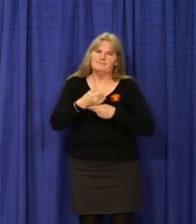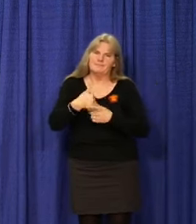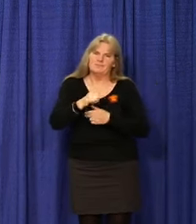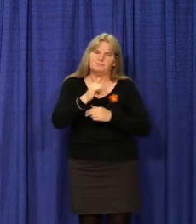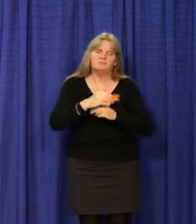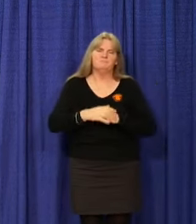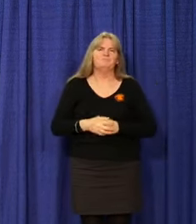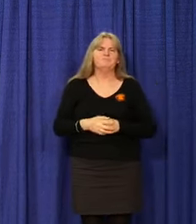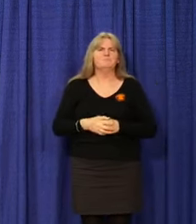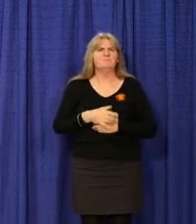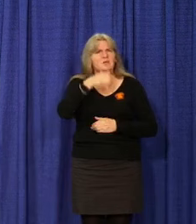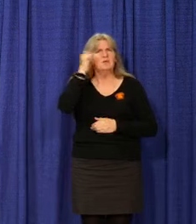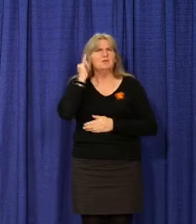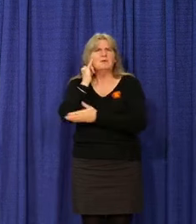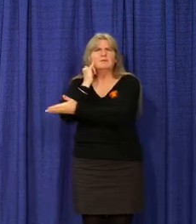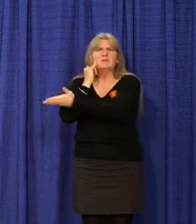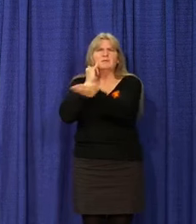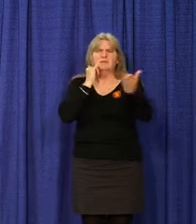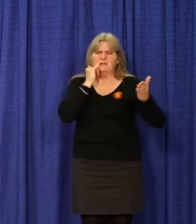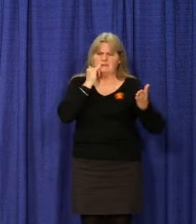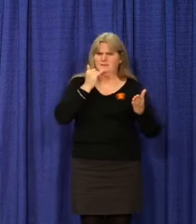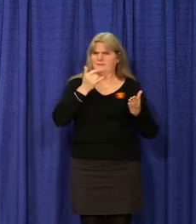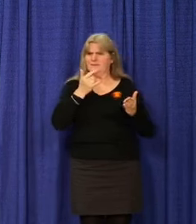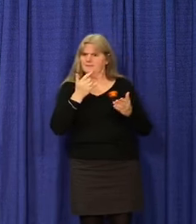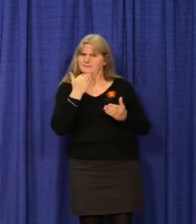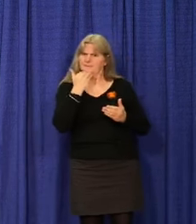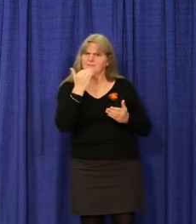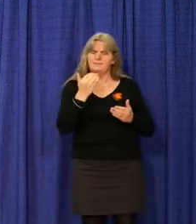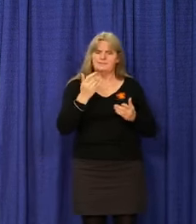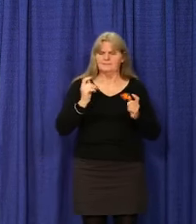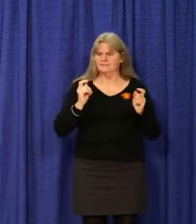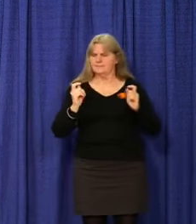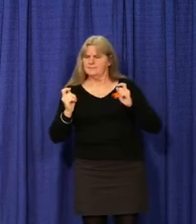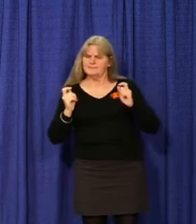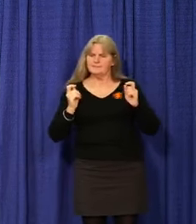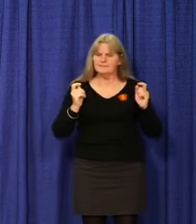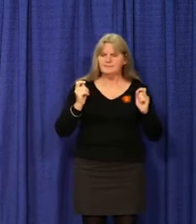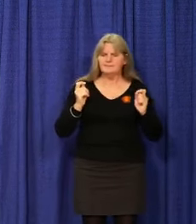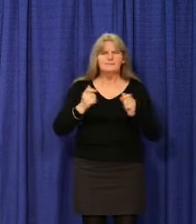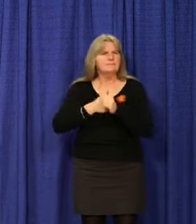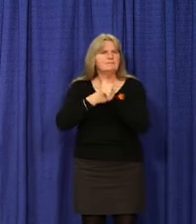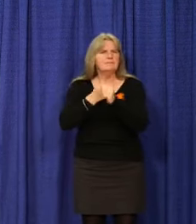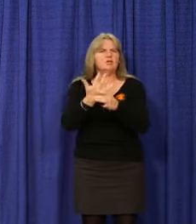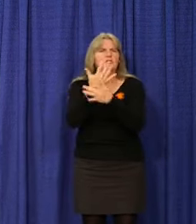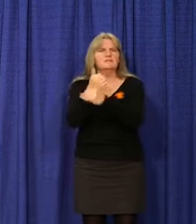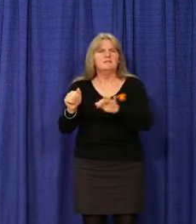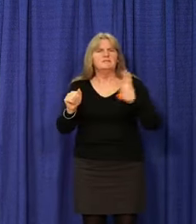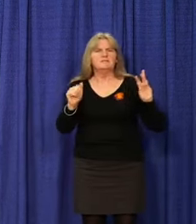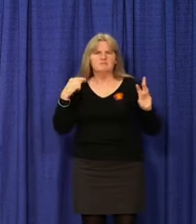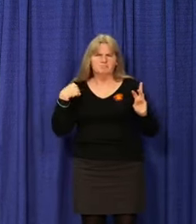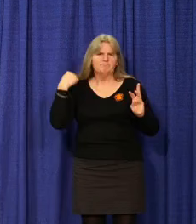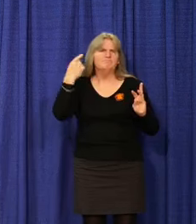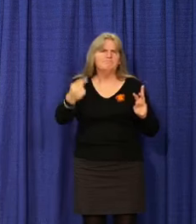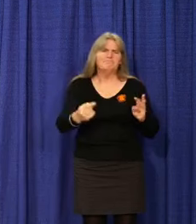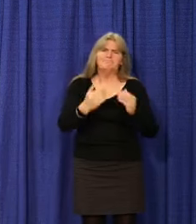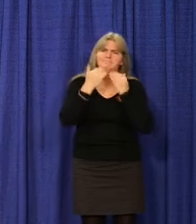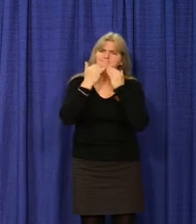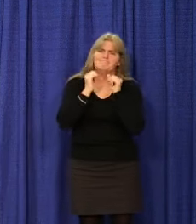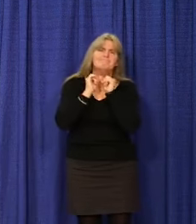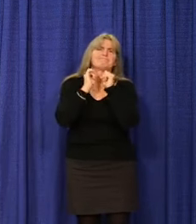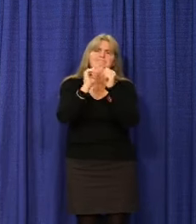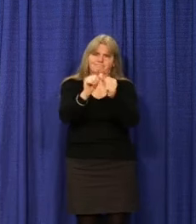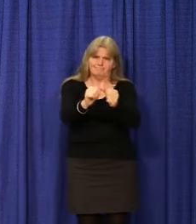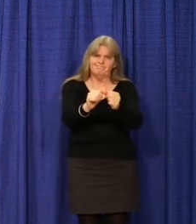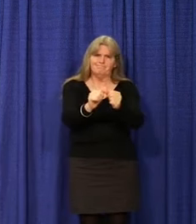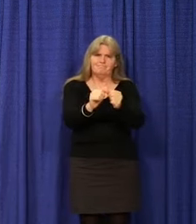Yukoners have done a terrific job of adjusting to the pandemic and practicing the Safe 6. We need to keep this up going